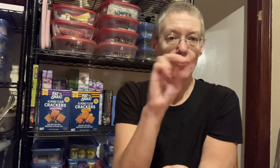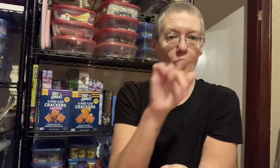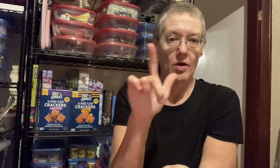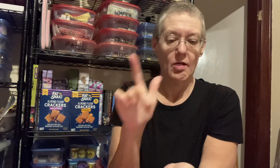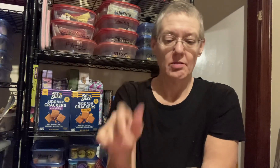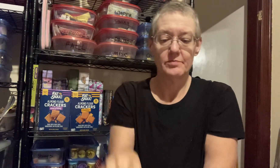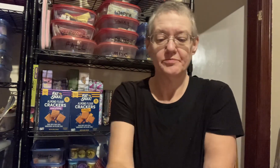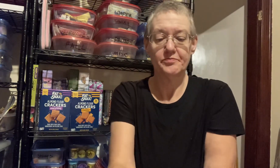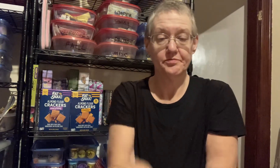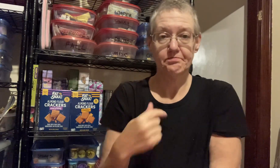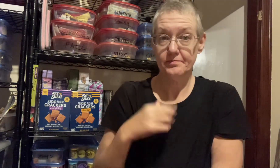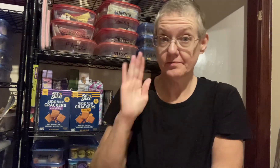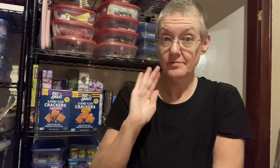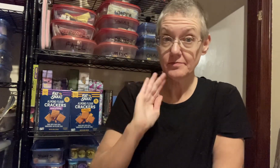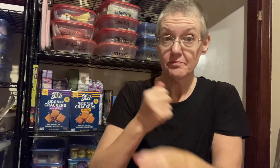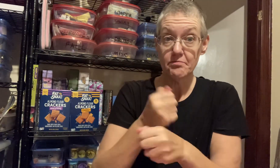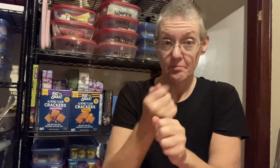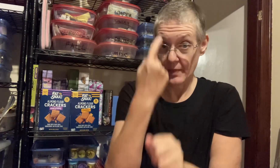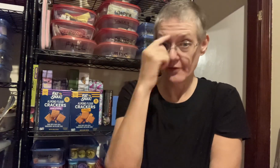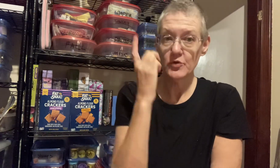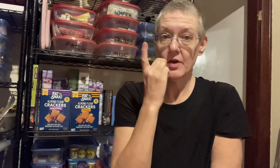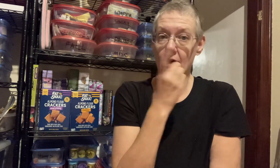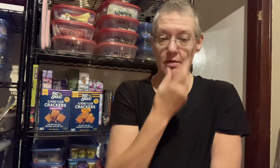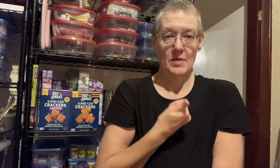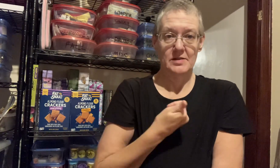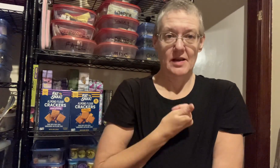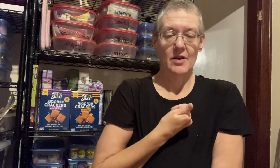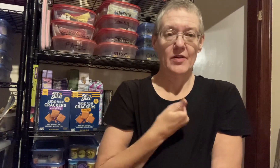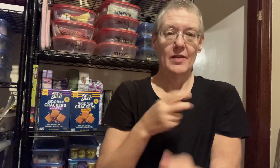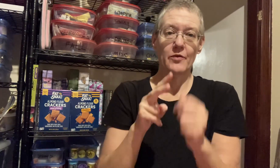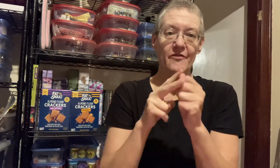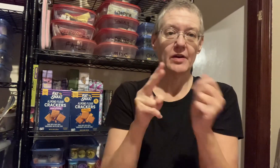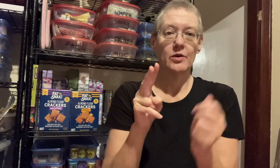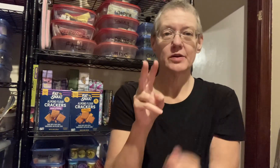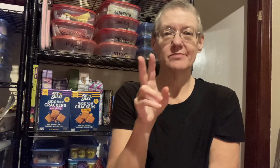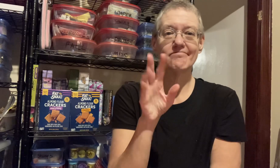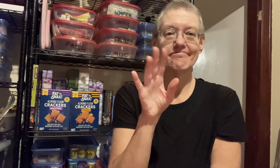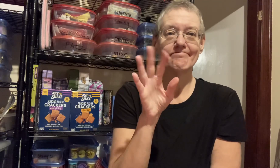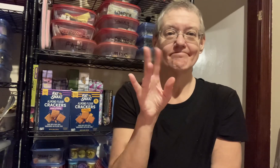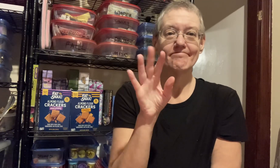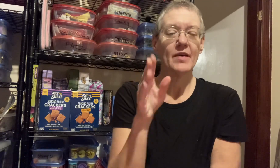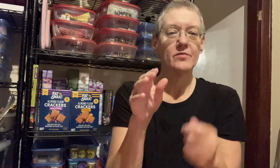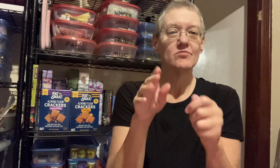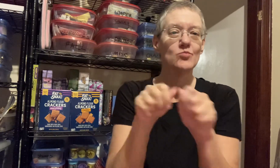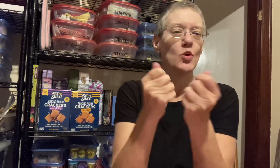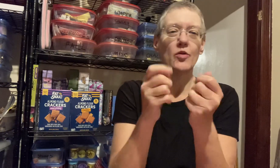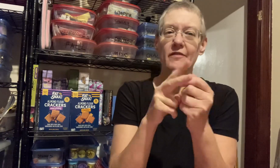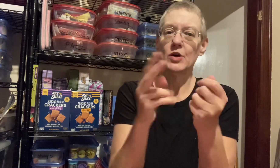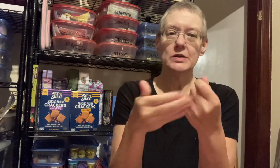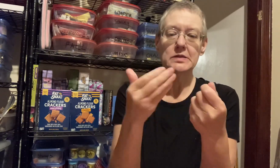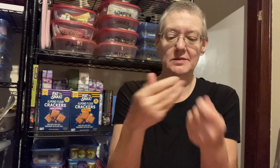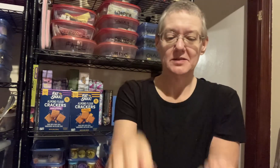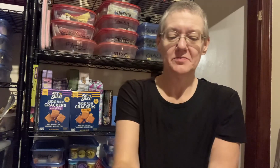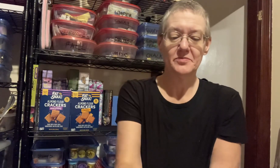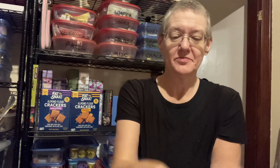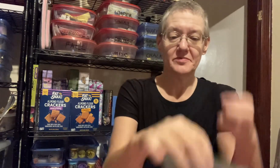They hold up well. I used to make crackers for Dale, and they broke and fell apart very